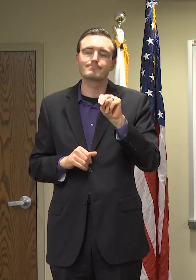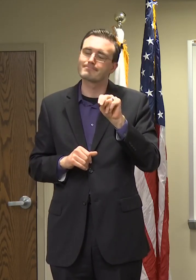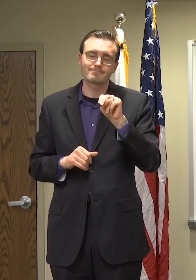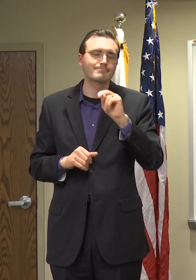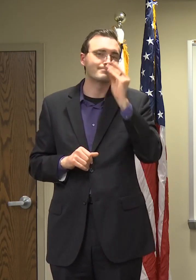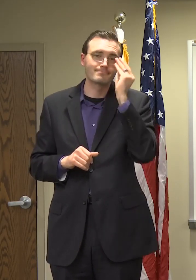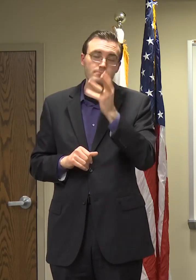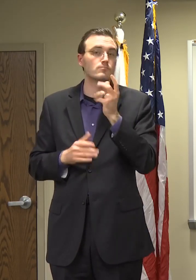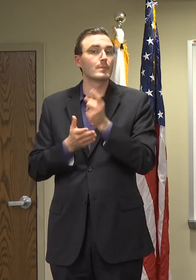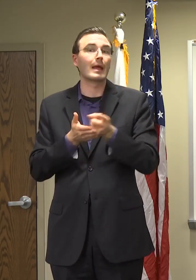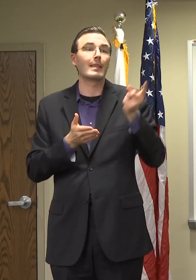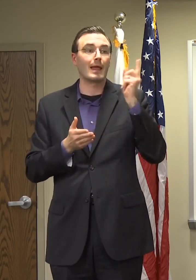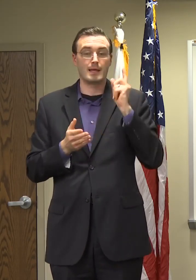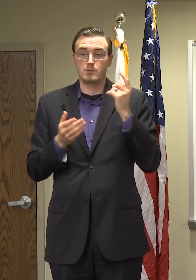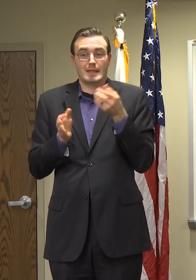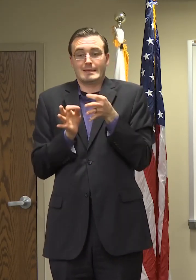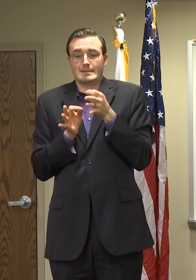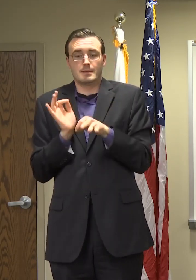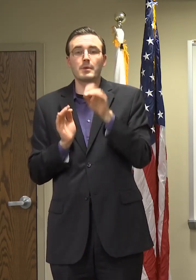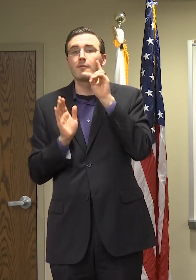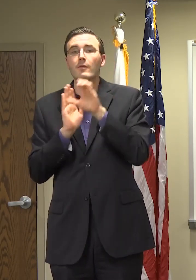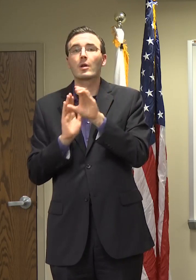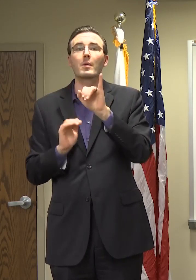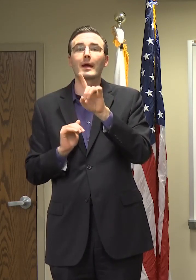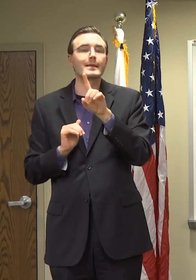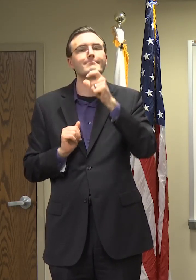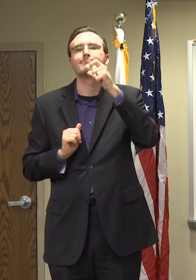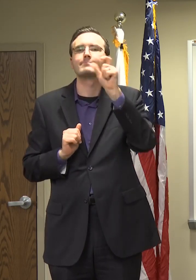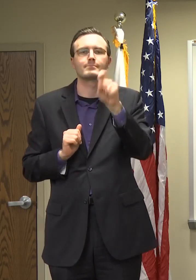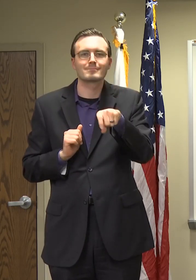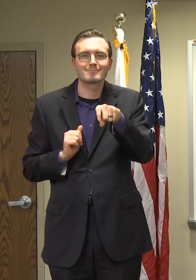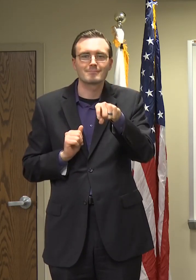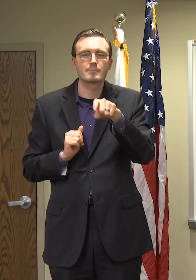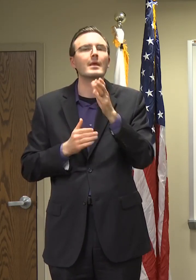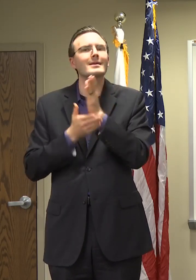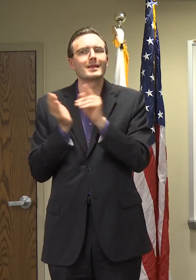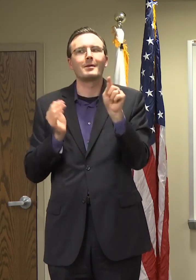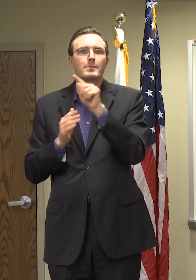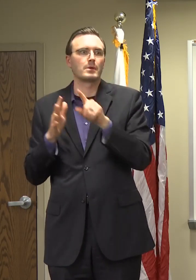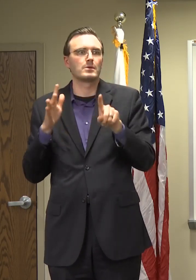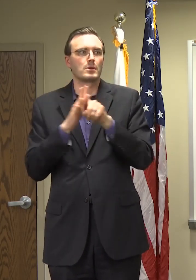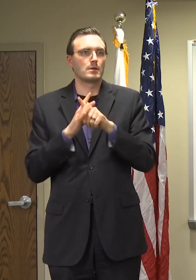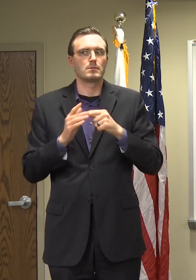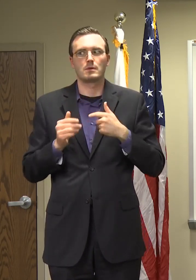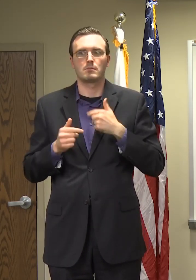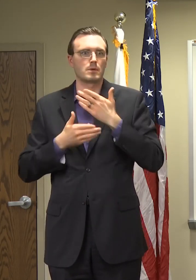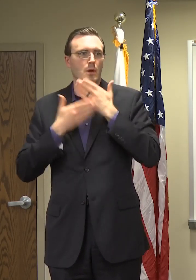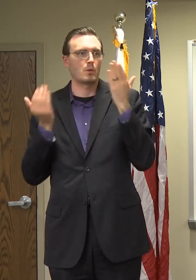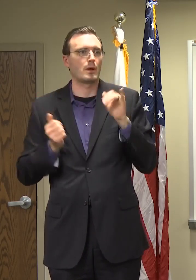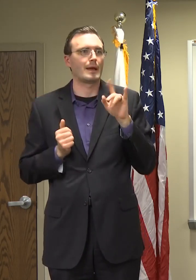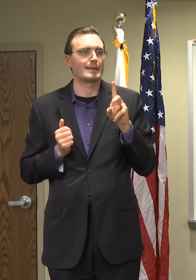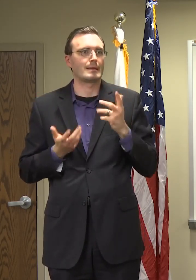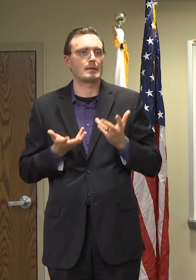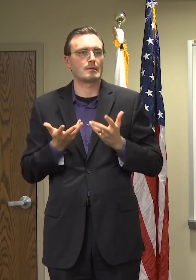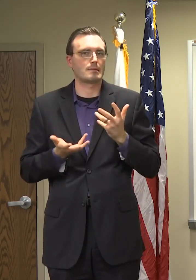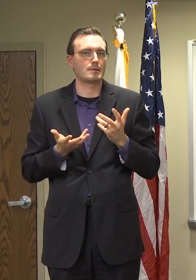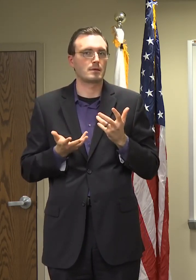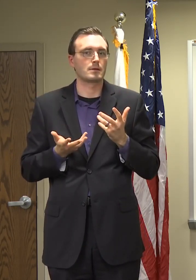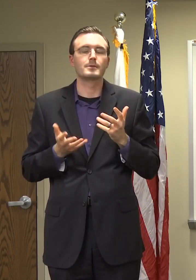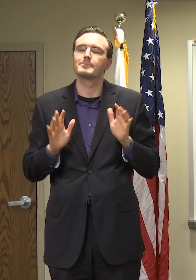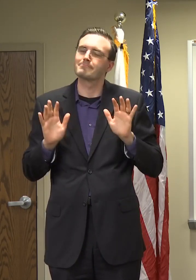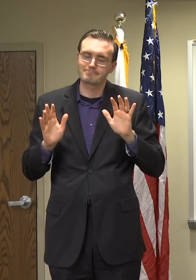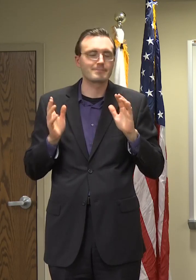kind of photo identification. We understand that some individuals were showing to the sites without a photo ID, and so right now,